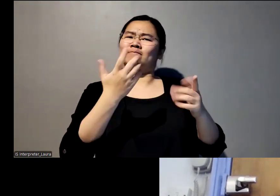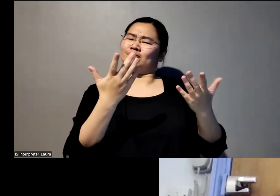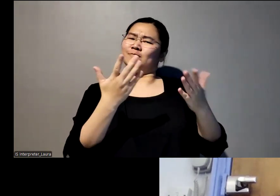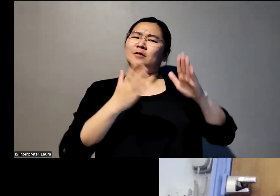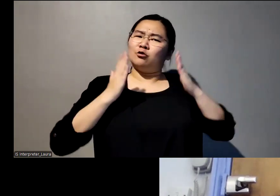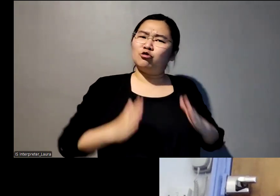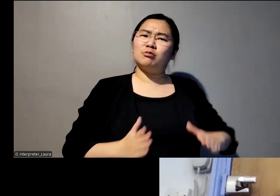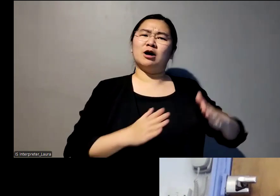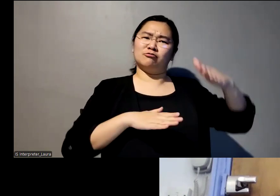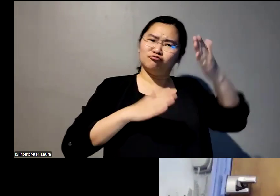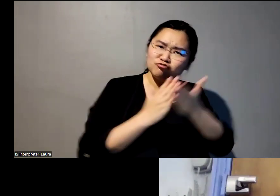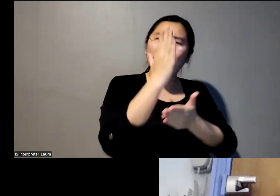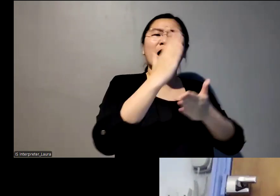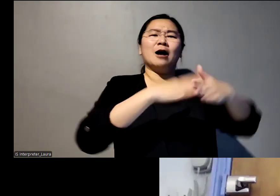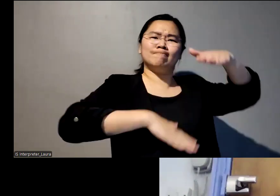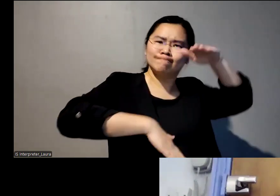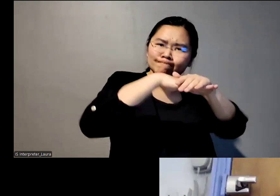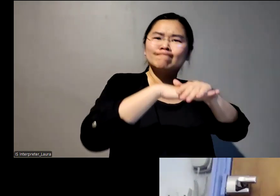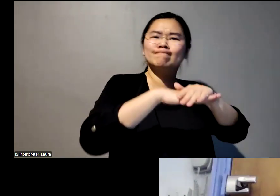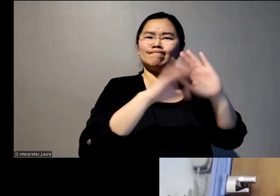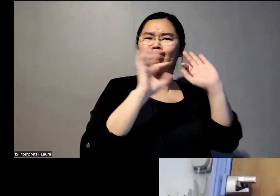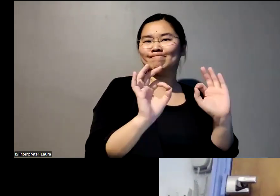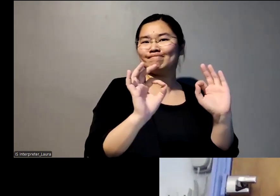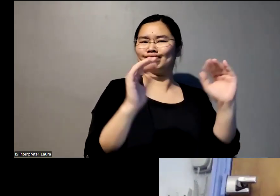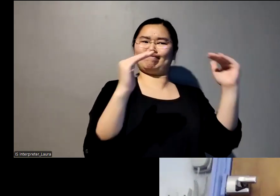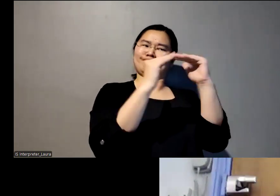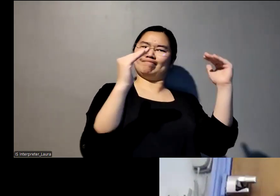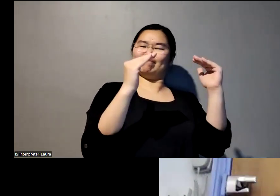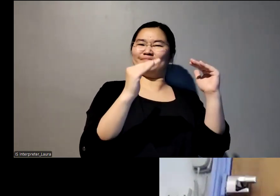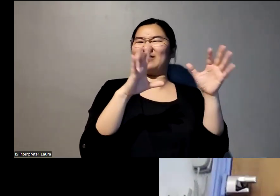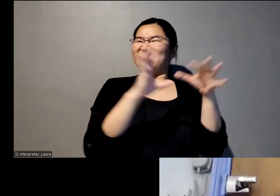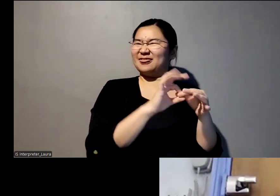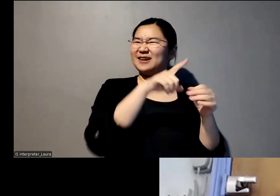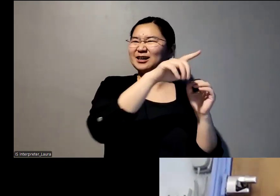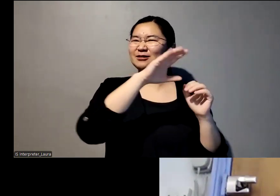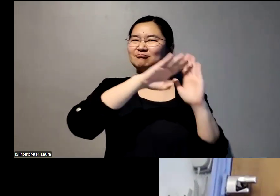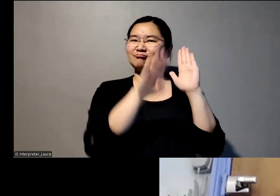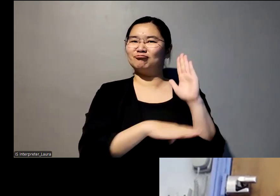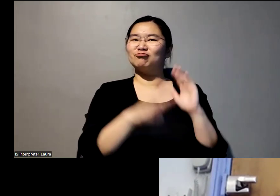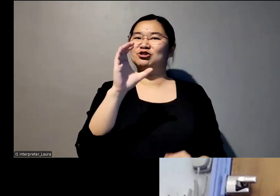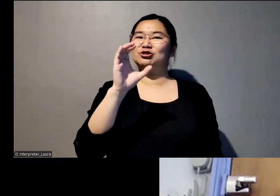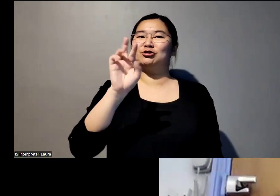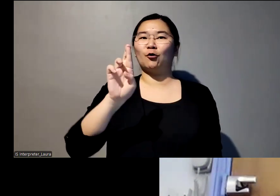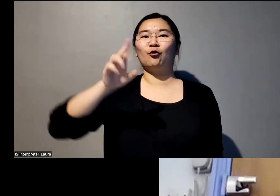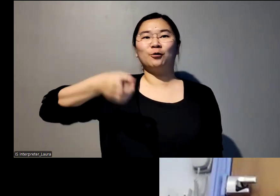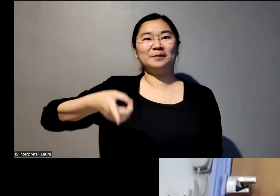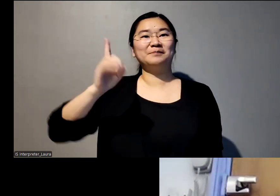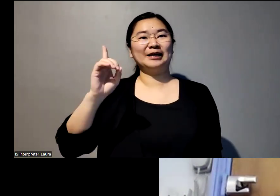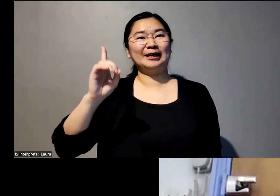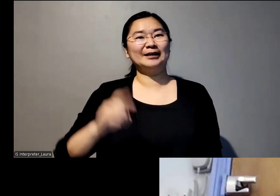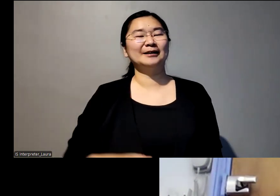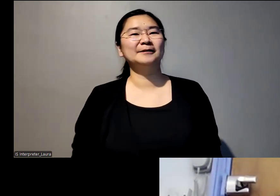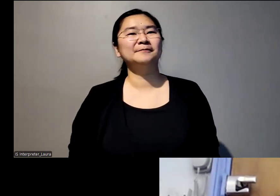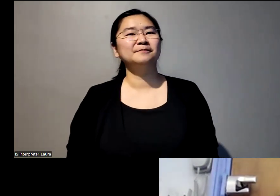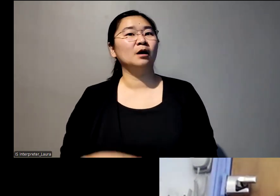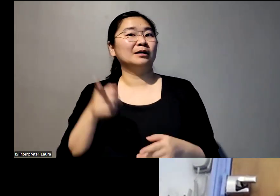convention. Liberation works closely with a wide range of organizations of persons with disabilities in England, but also other